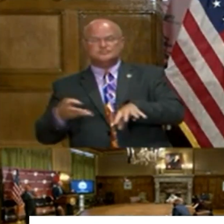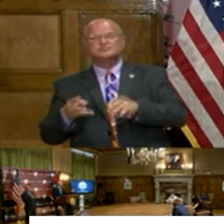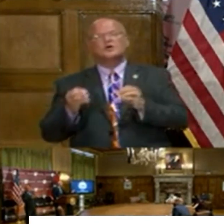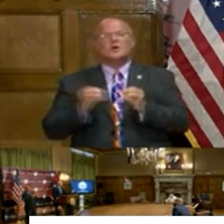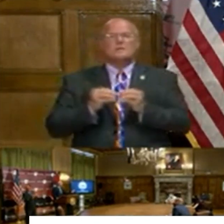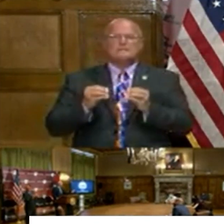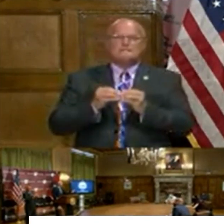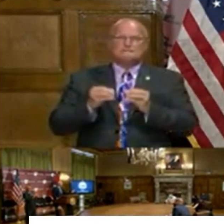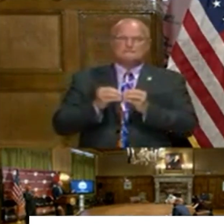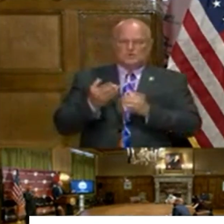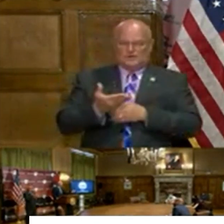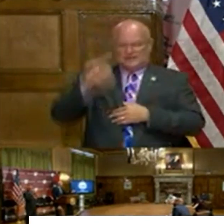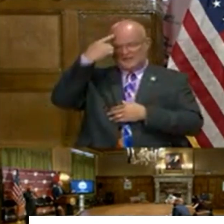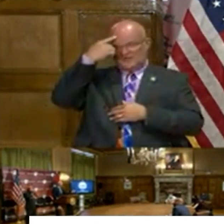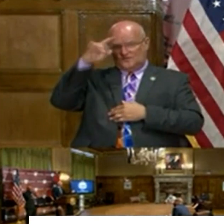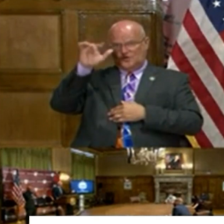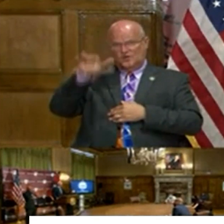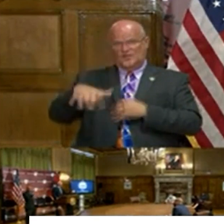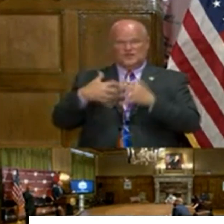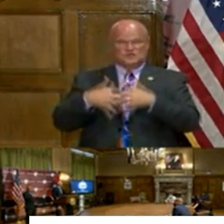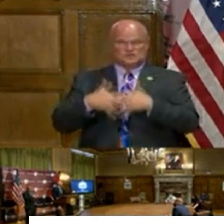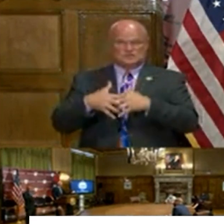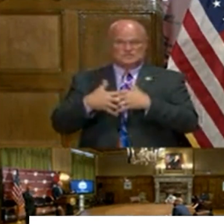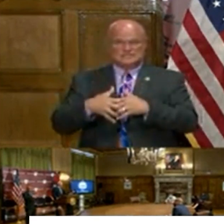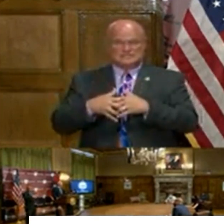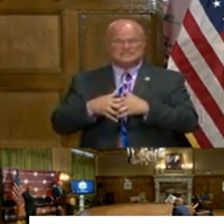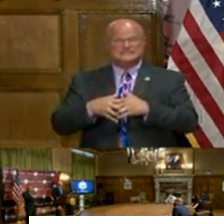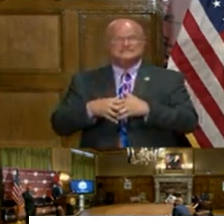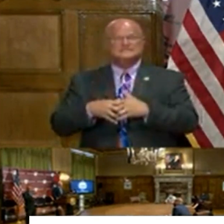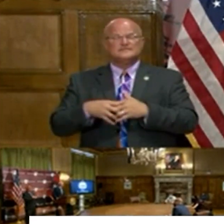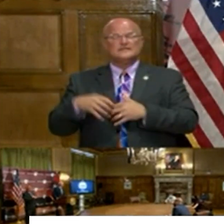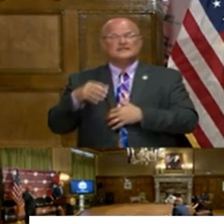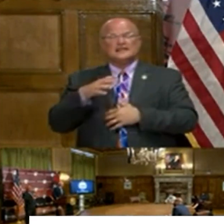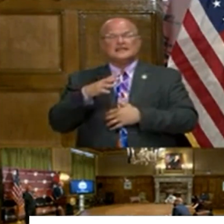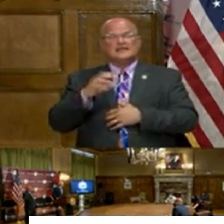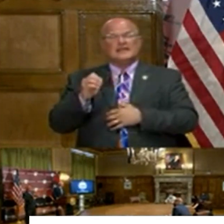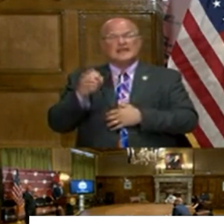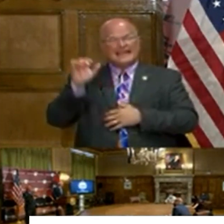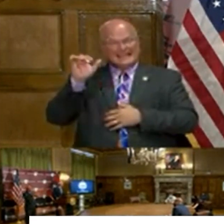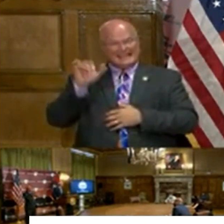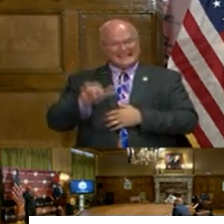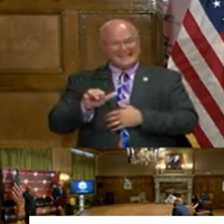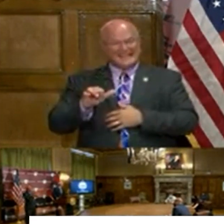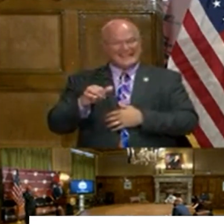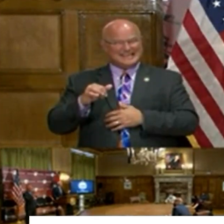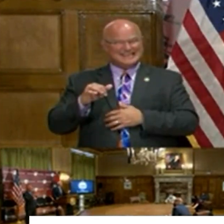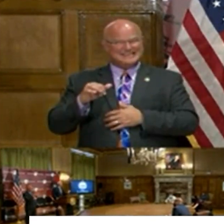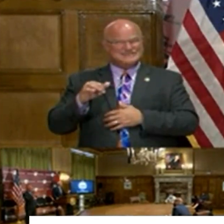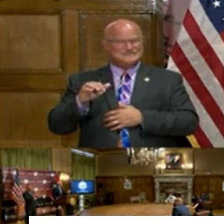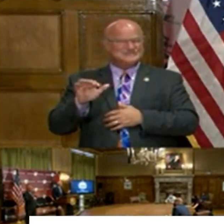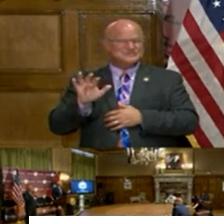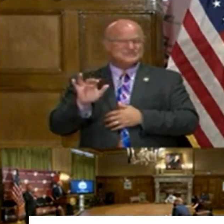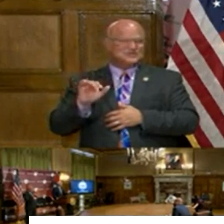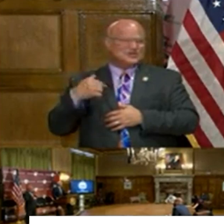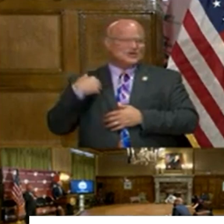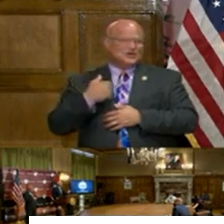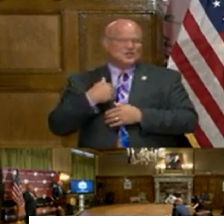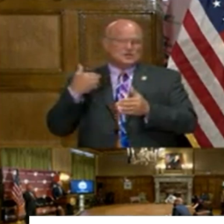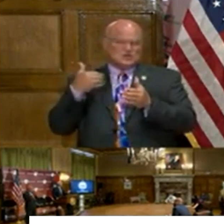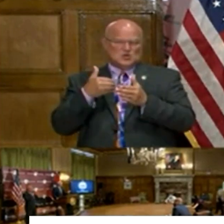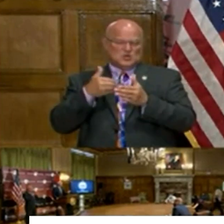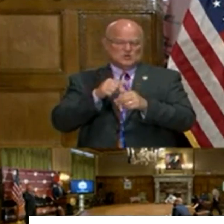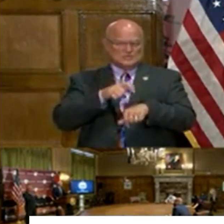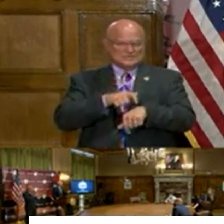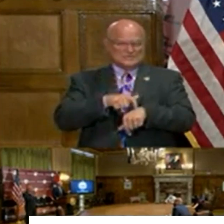more supplies for those BD machines, and that looks like we're going to be close